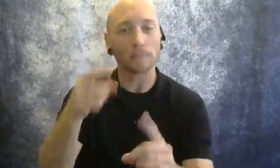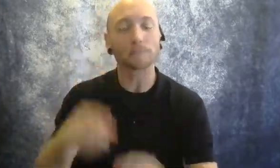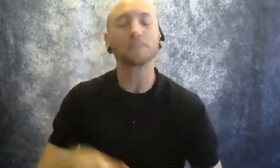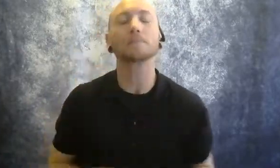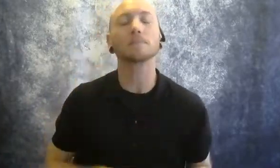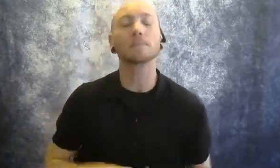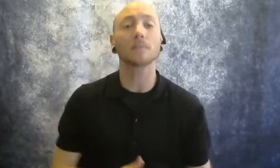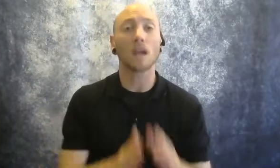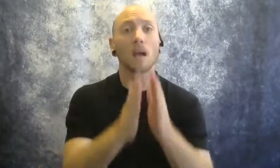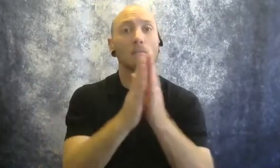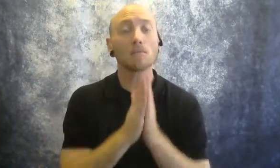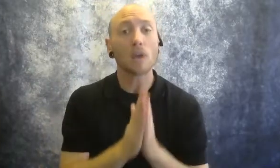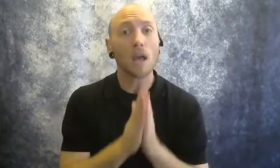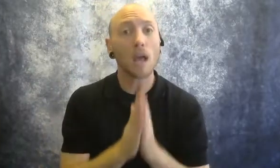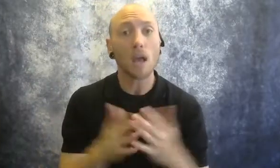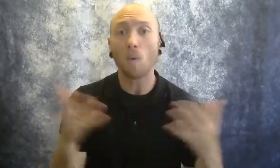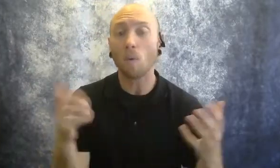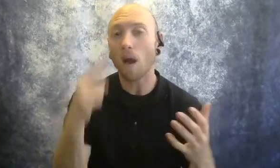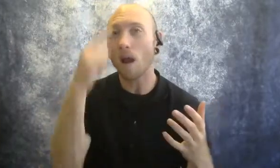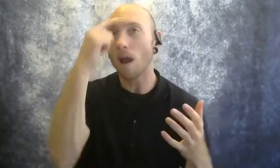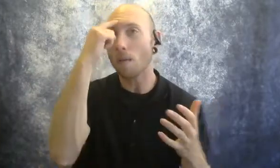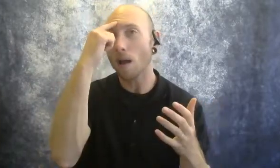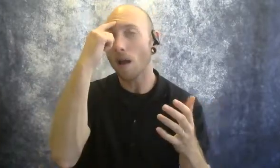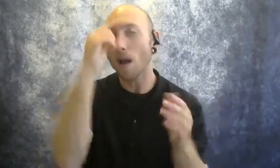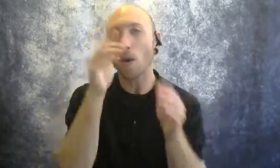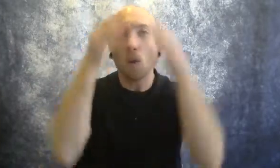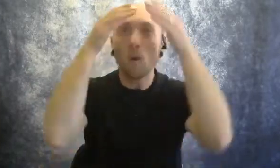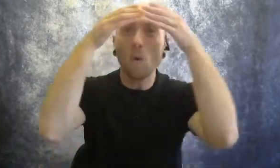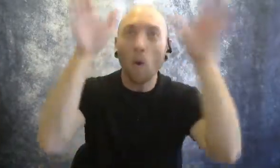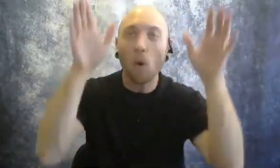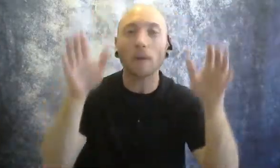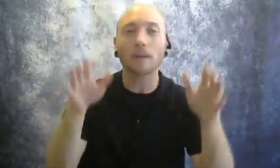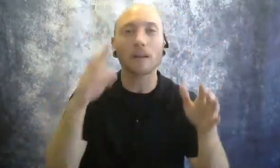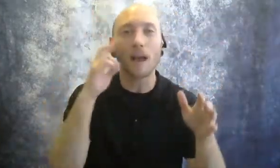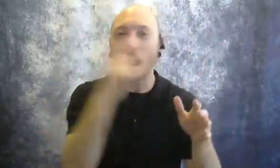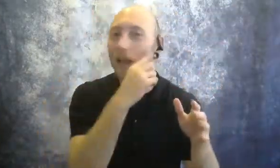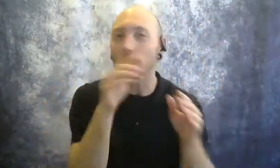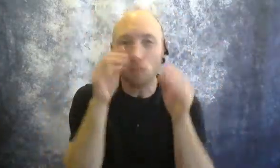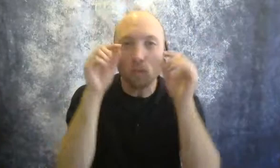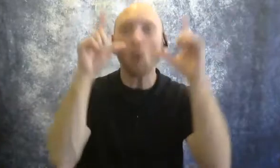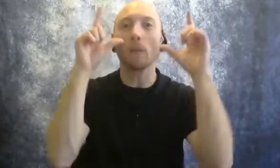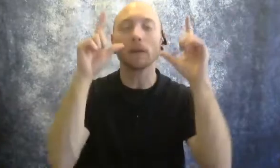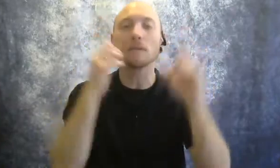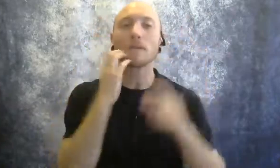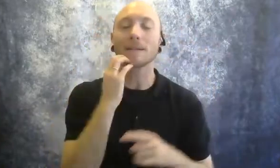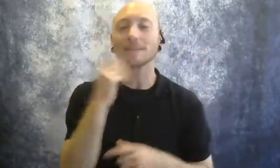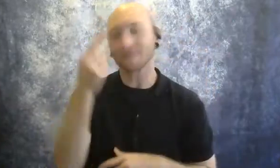I pray a lot of times, keep my mind open, keep my eyes open, keep my ears open. Let me see, because Don Pritz, the